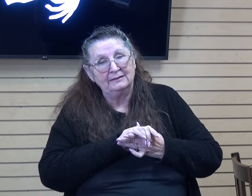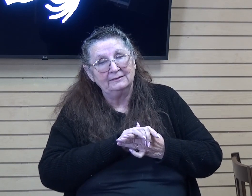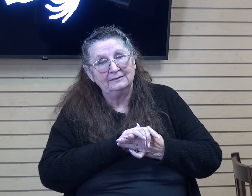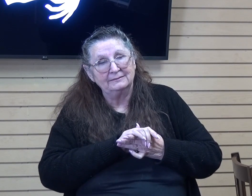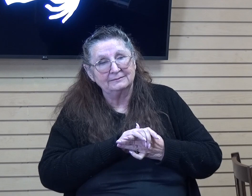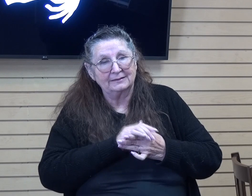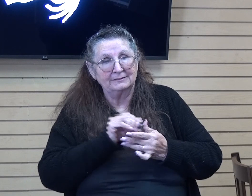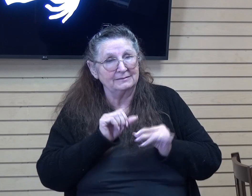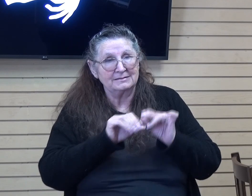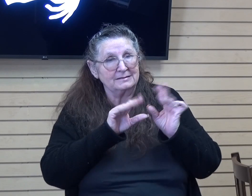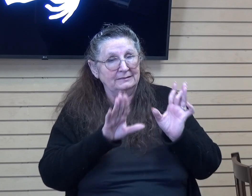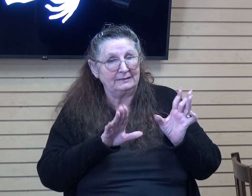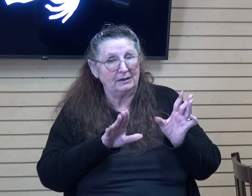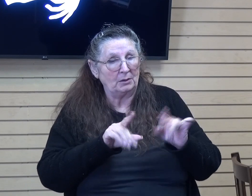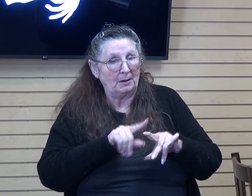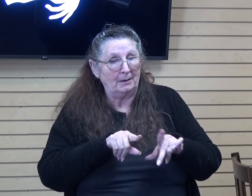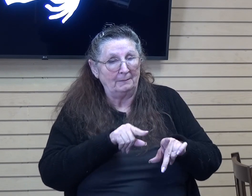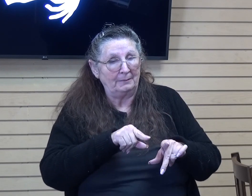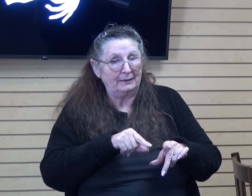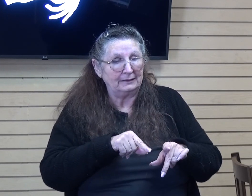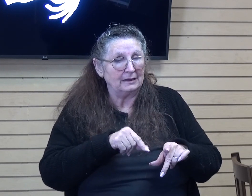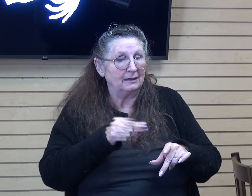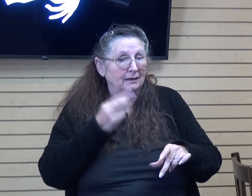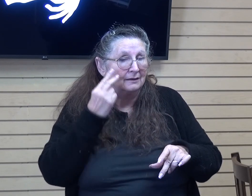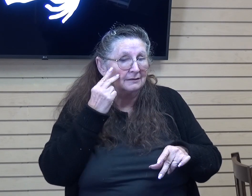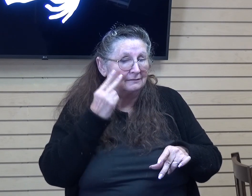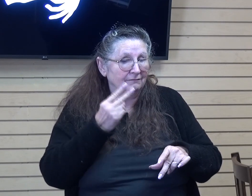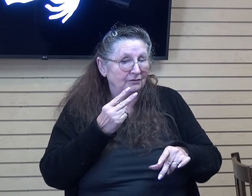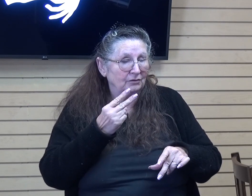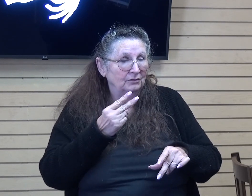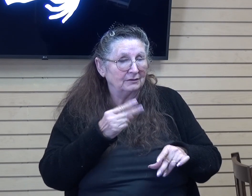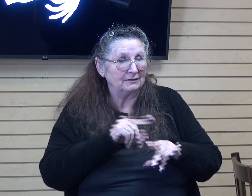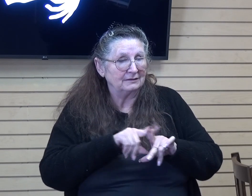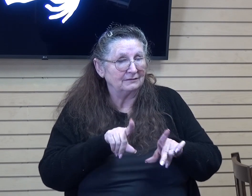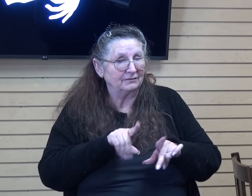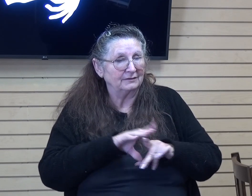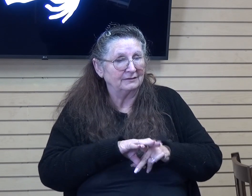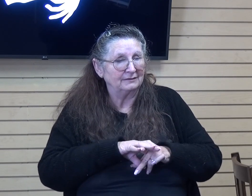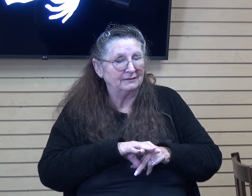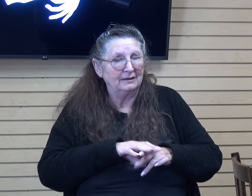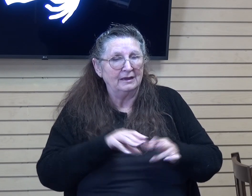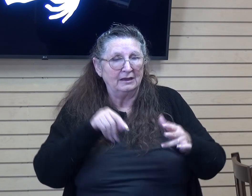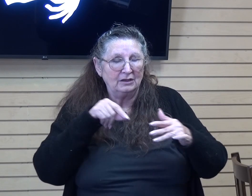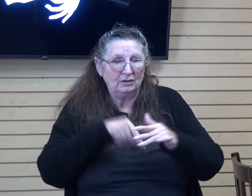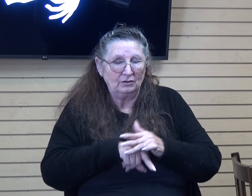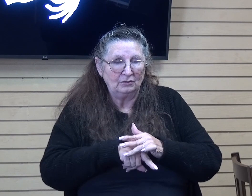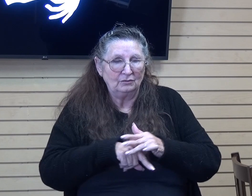obviousness, but so in that moment he throws a spear at David and tries to kill him,